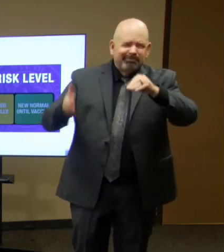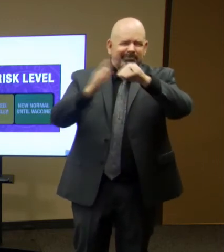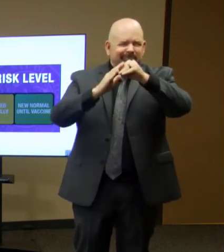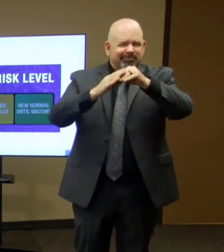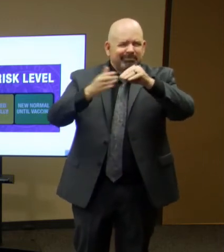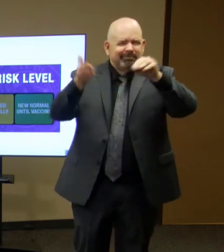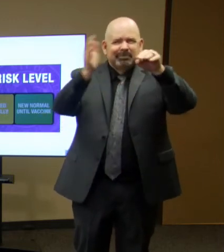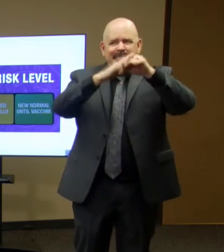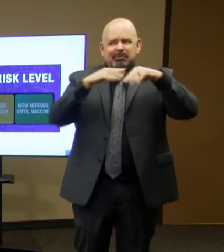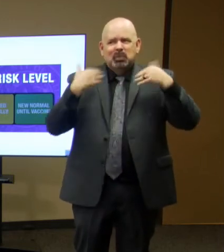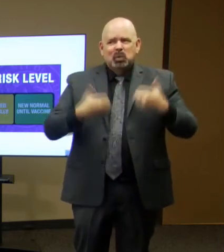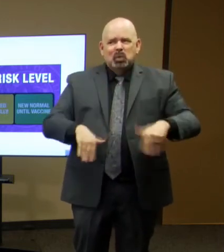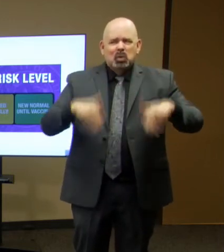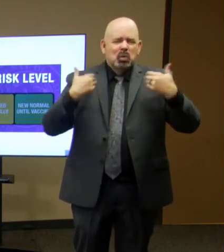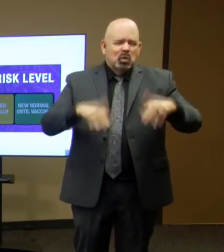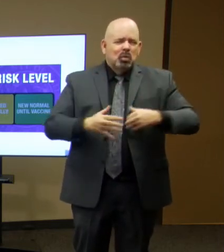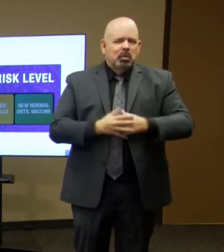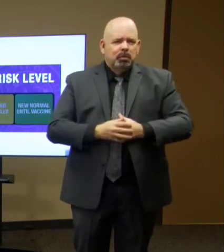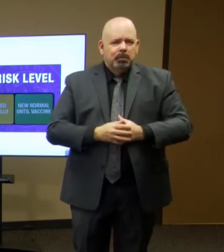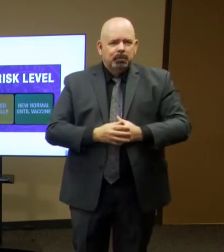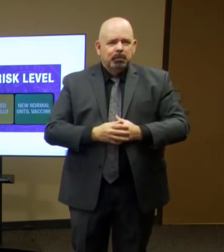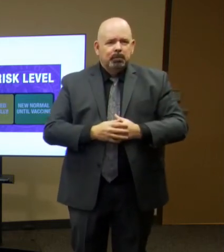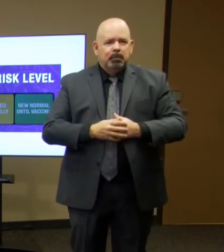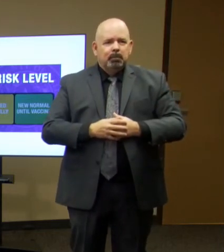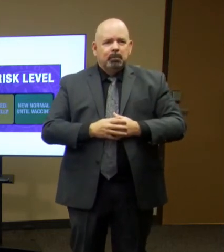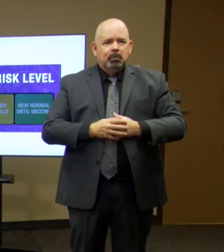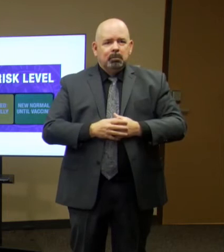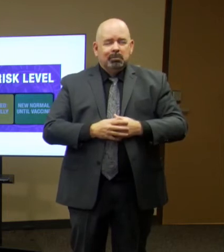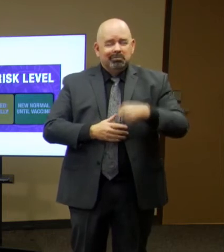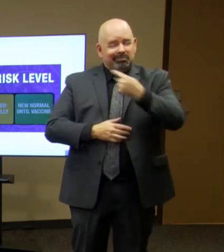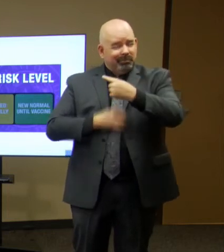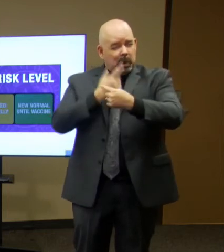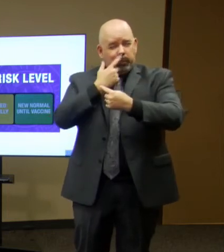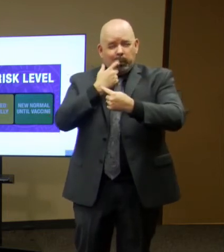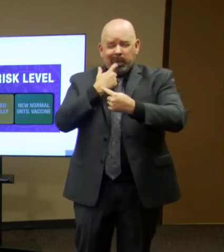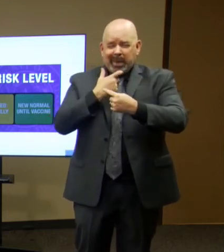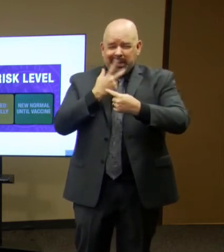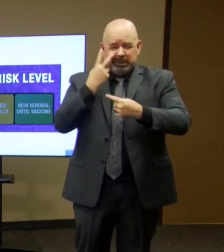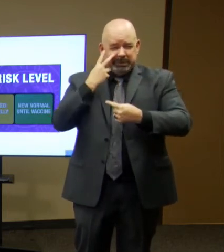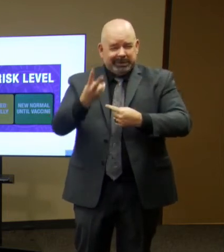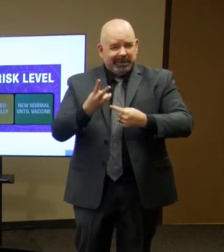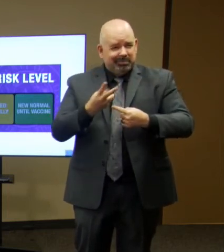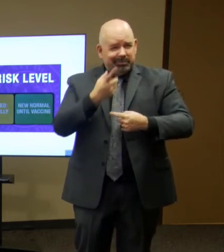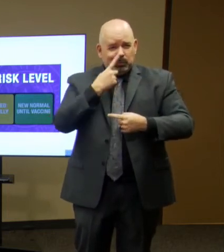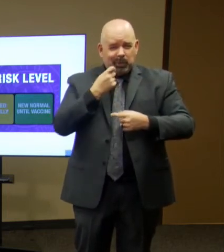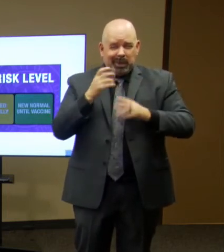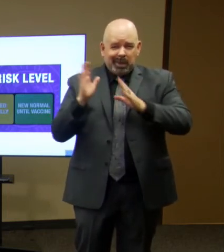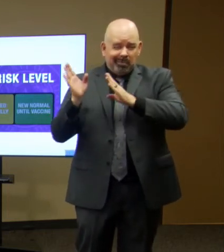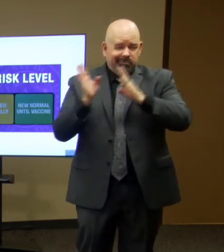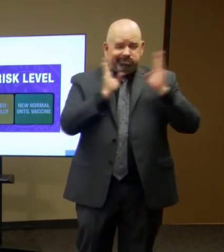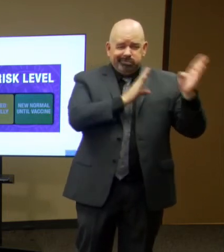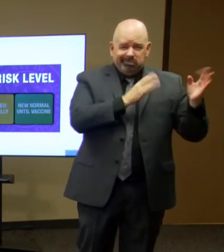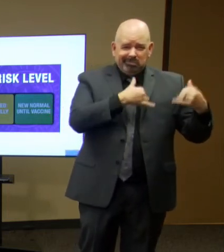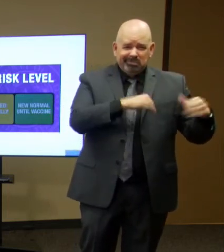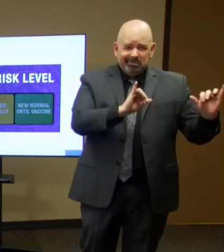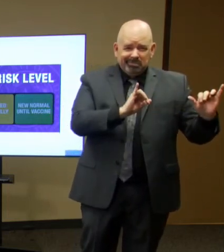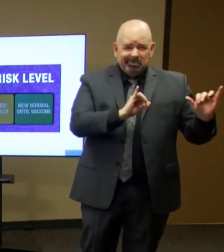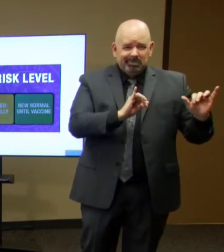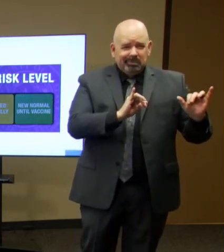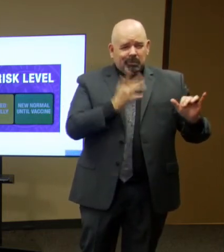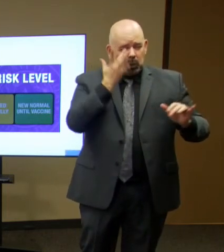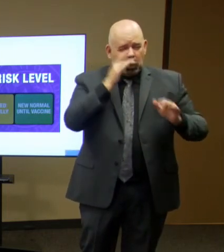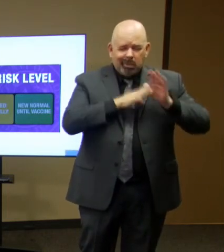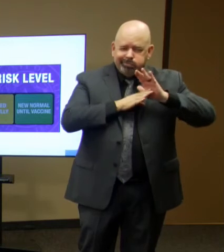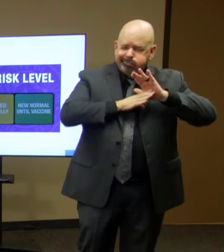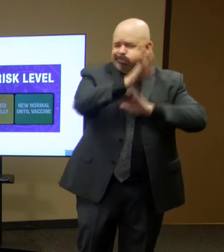If we are still in the red zone of risk factor, and even again, it's since we've been in this last